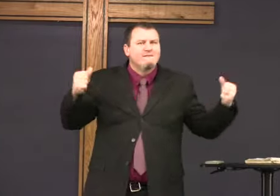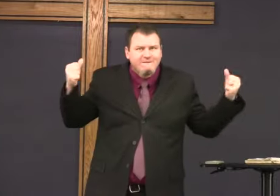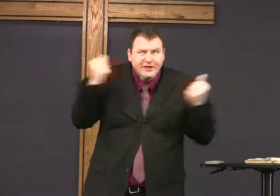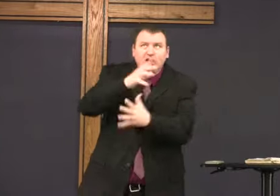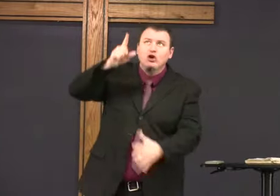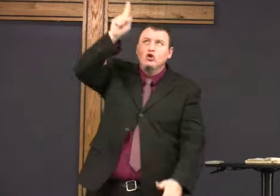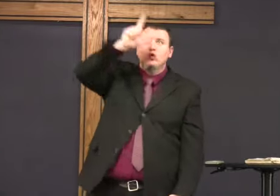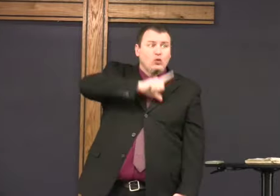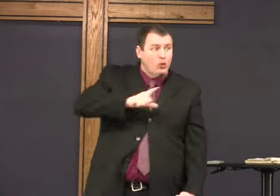And